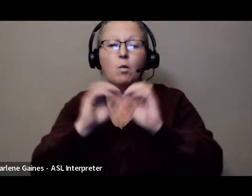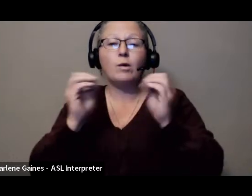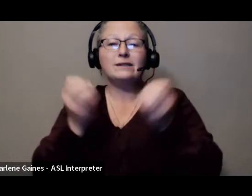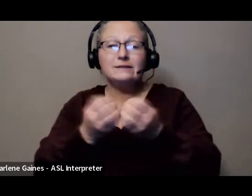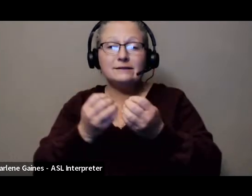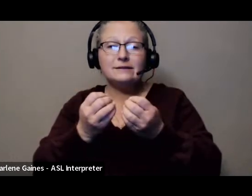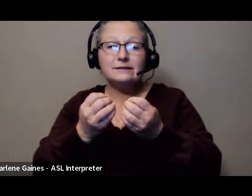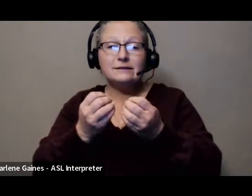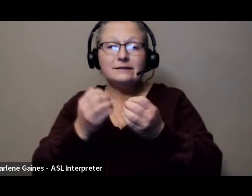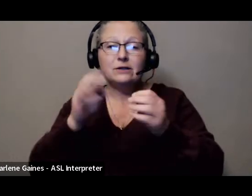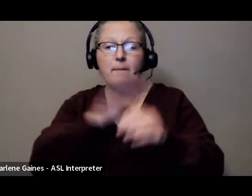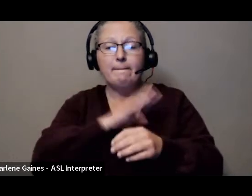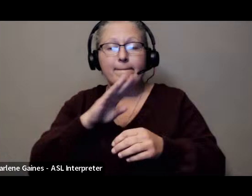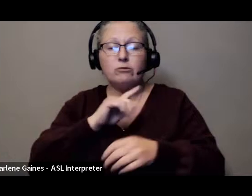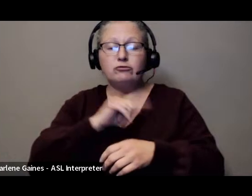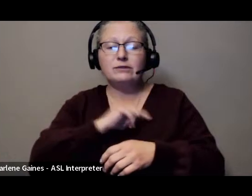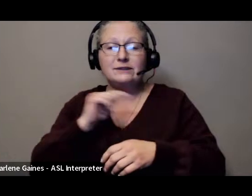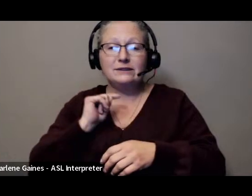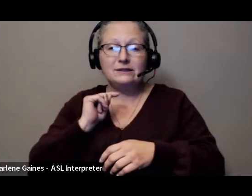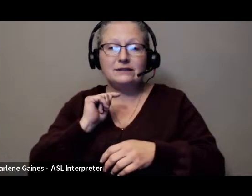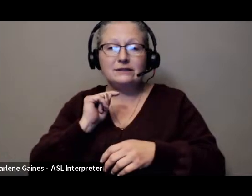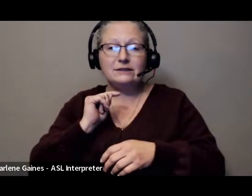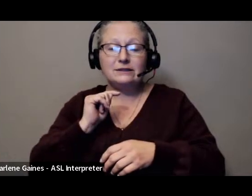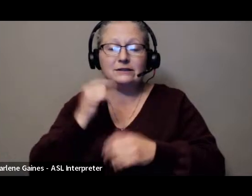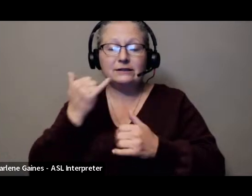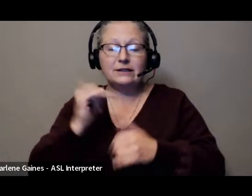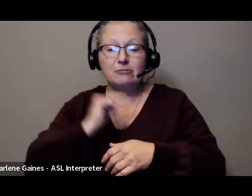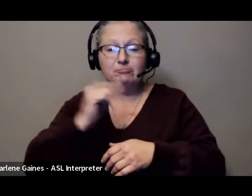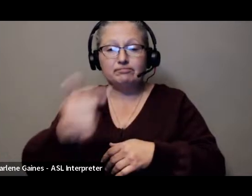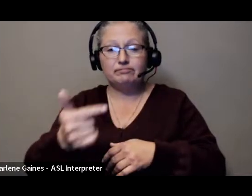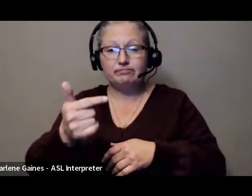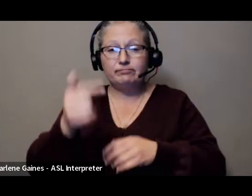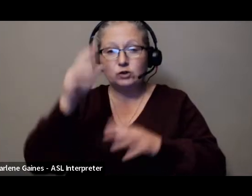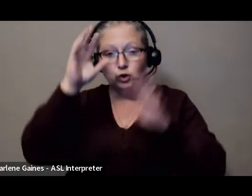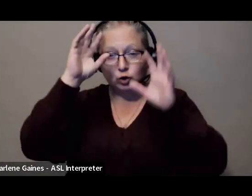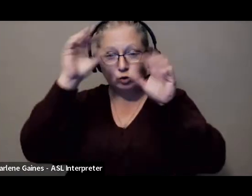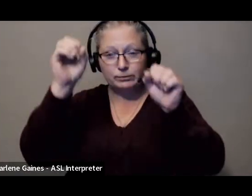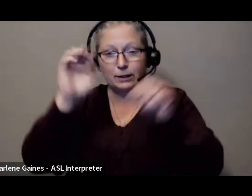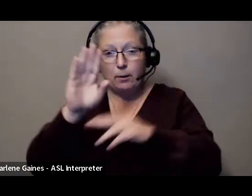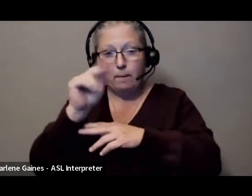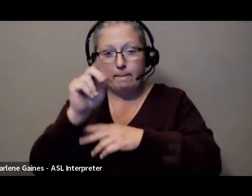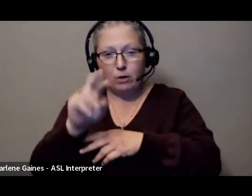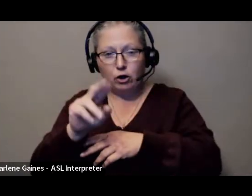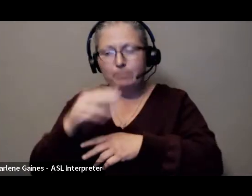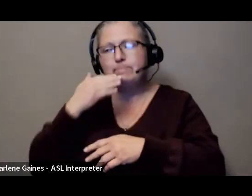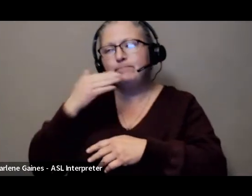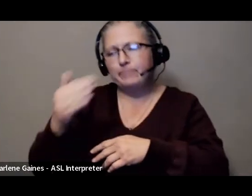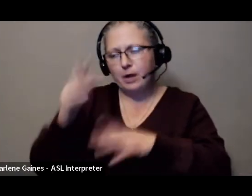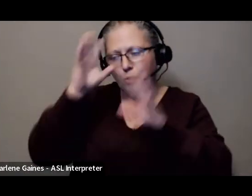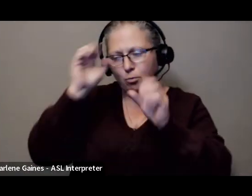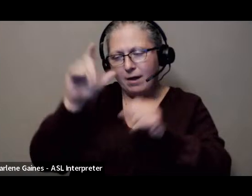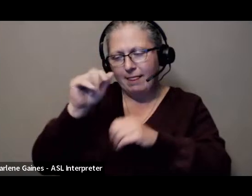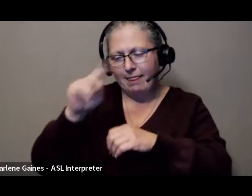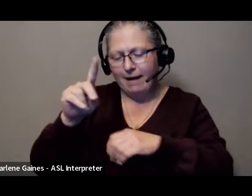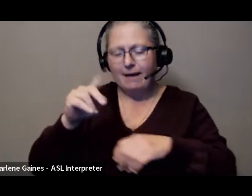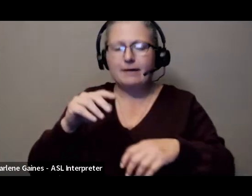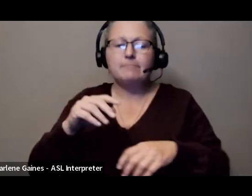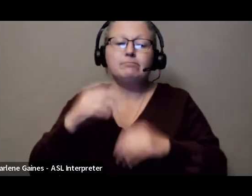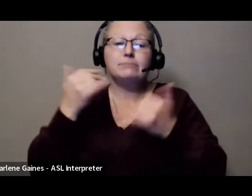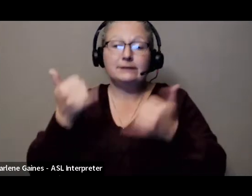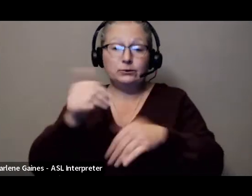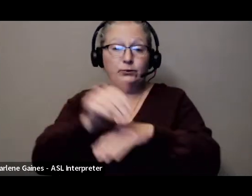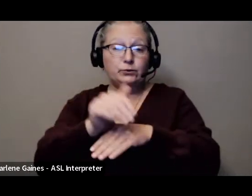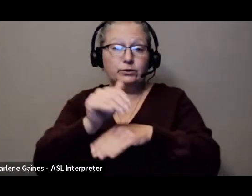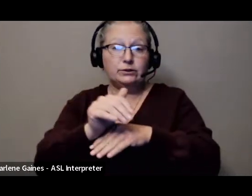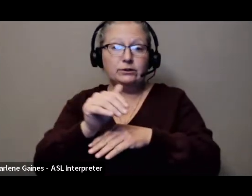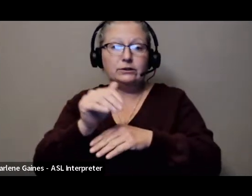of Board of Trustees. I'm going to turn this over to Superintendent Booker. Thank you very much, President Land. So this evening,